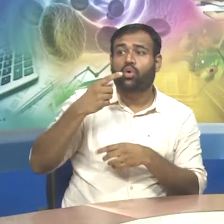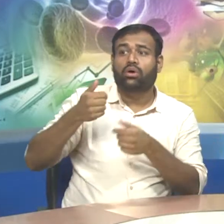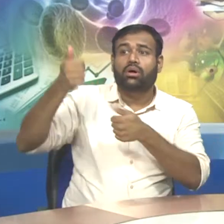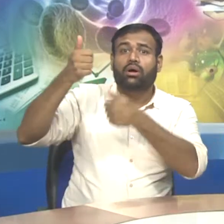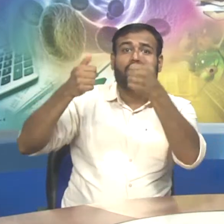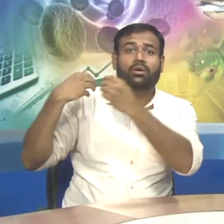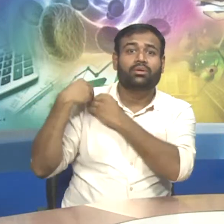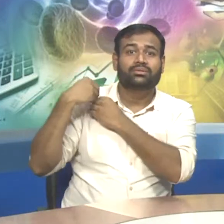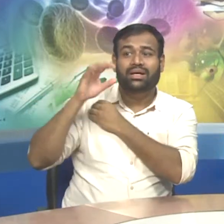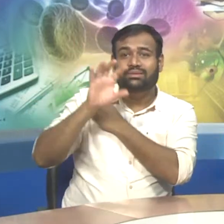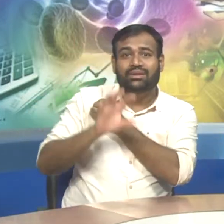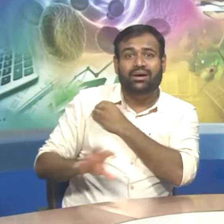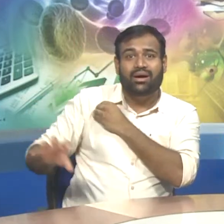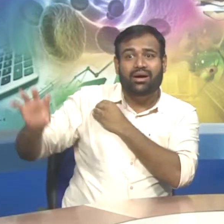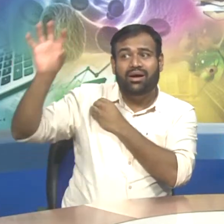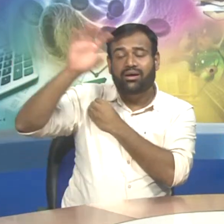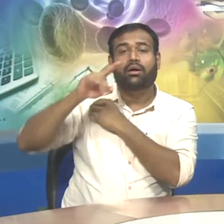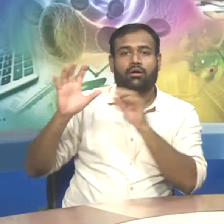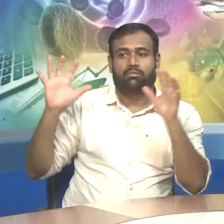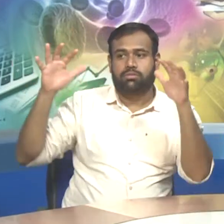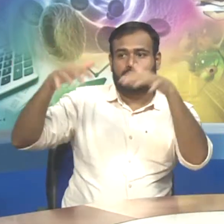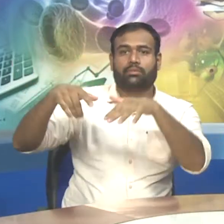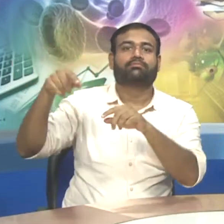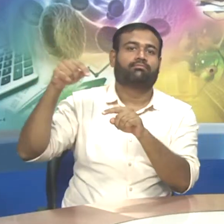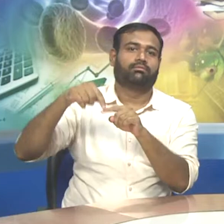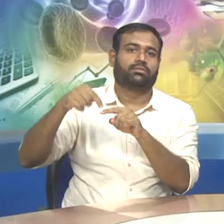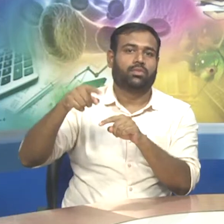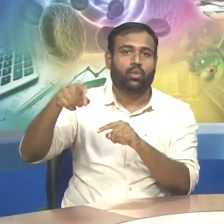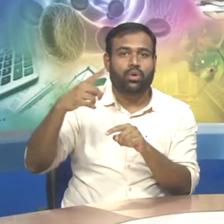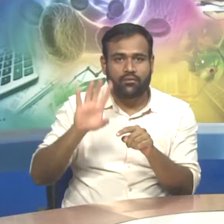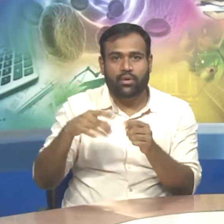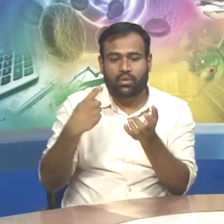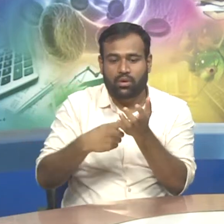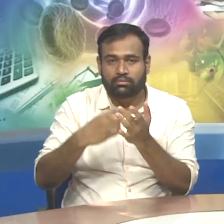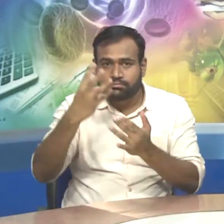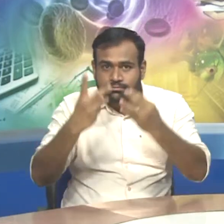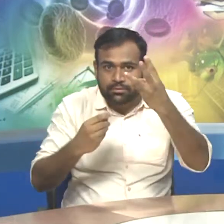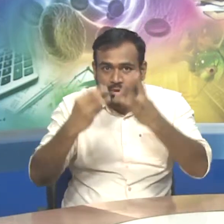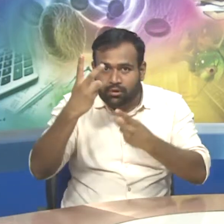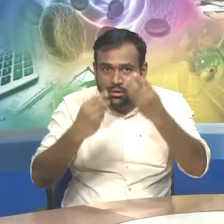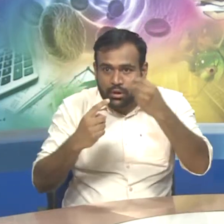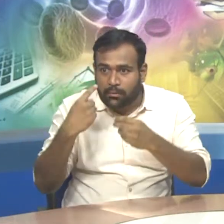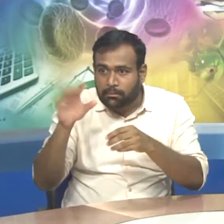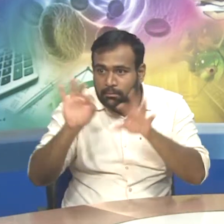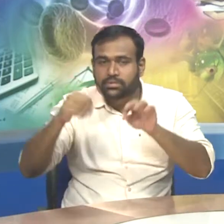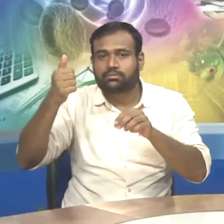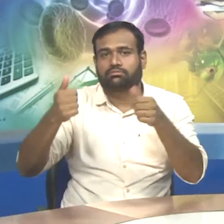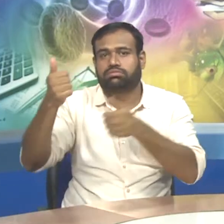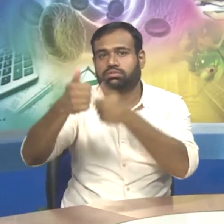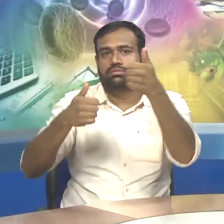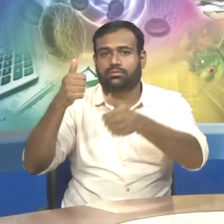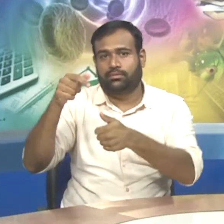of proportional representation by means of single transferable vote